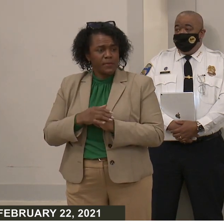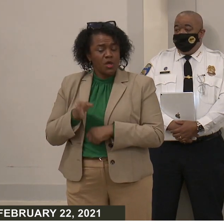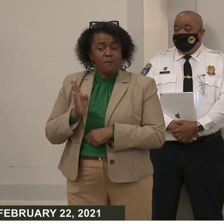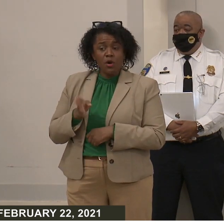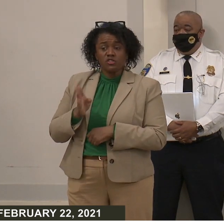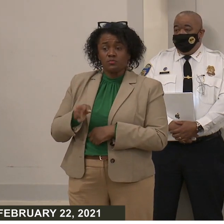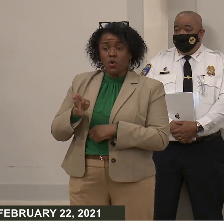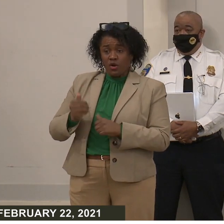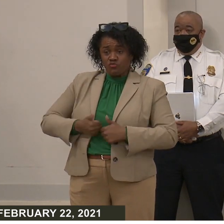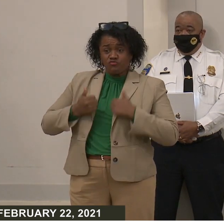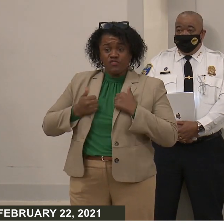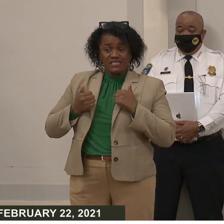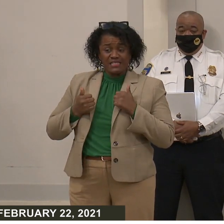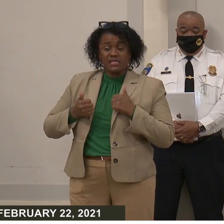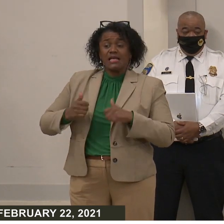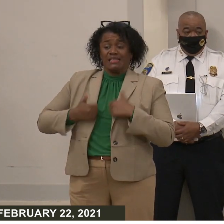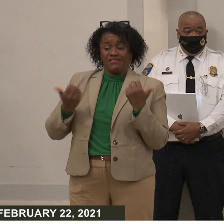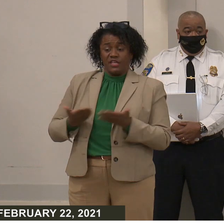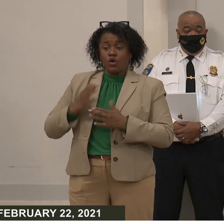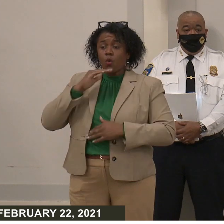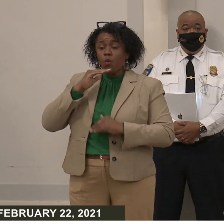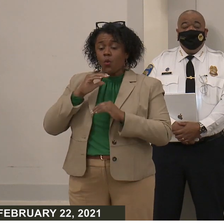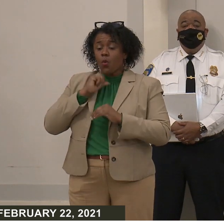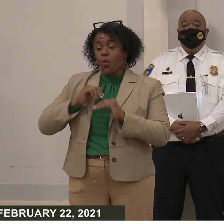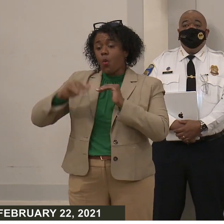age 65 and older can go to our website,